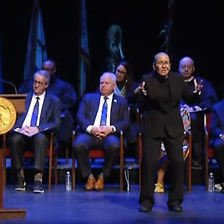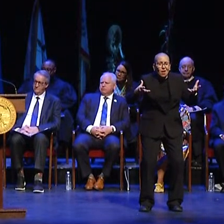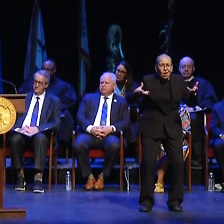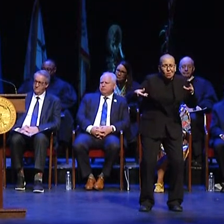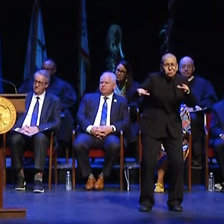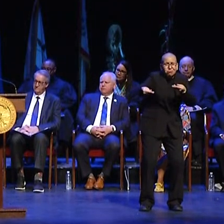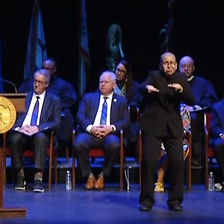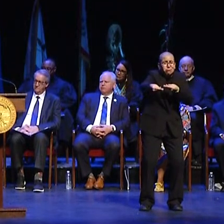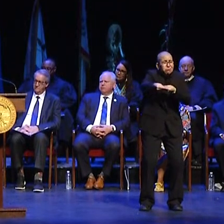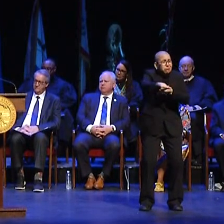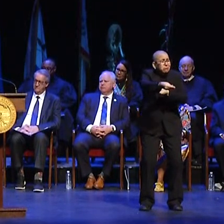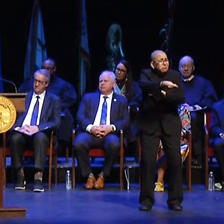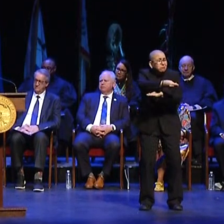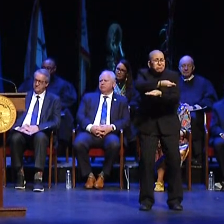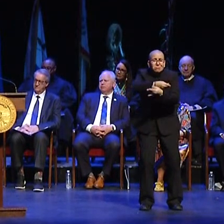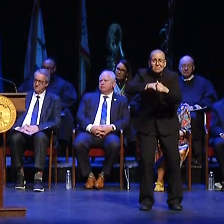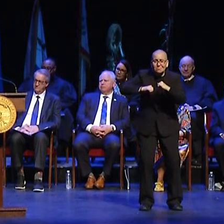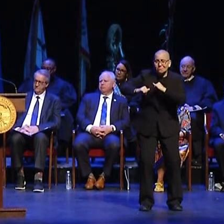Imagine all.